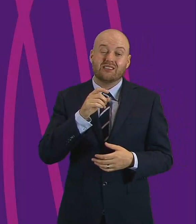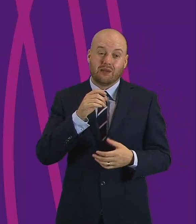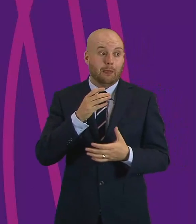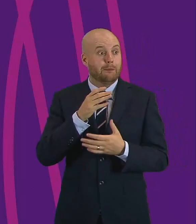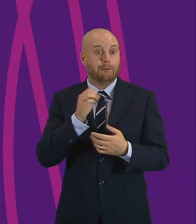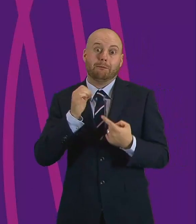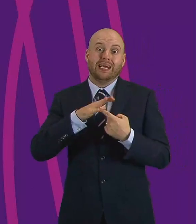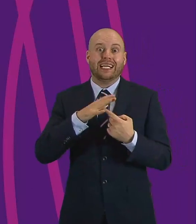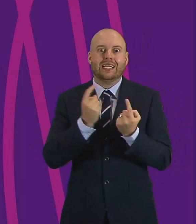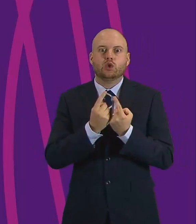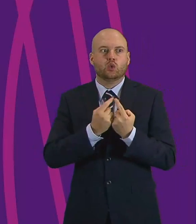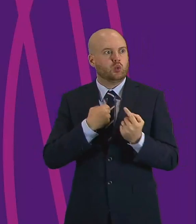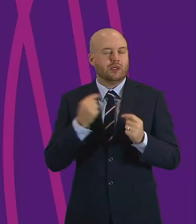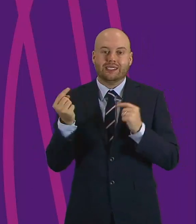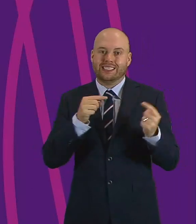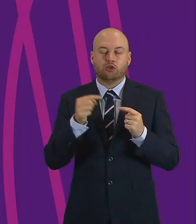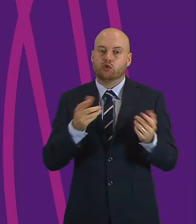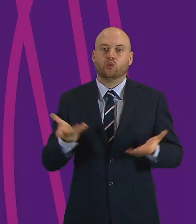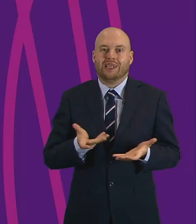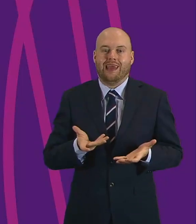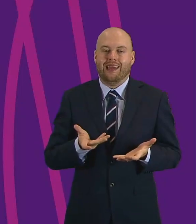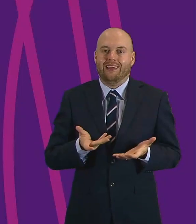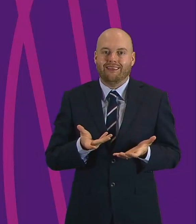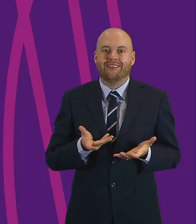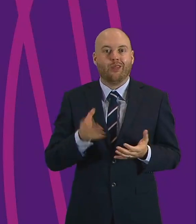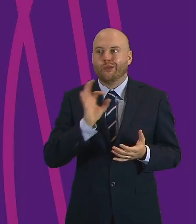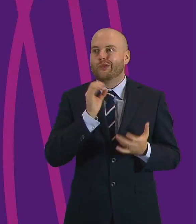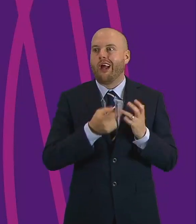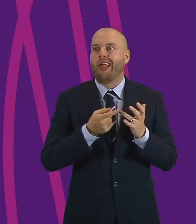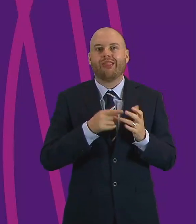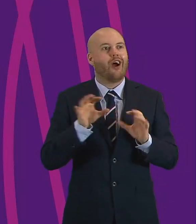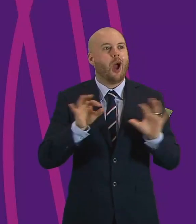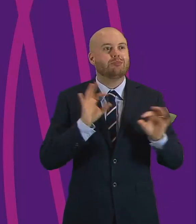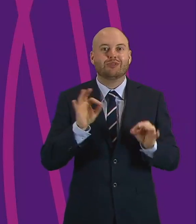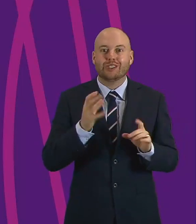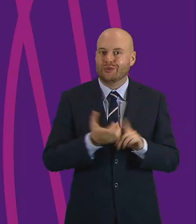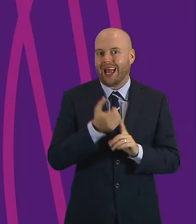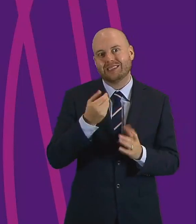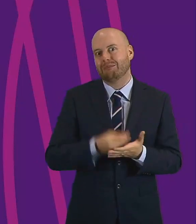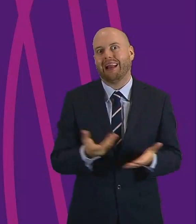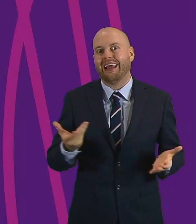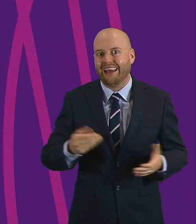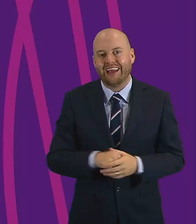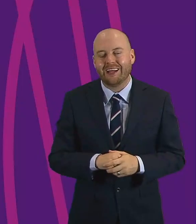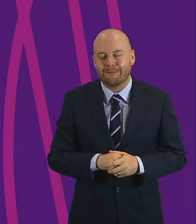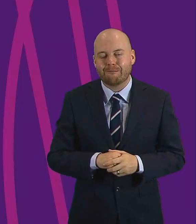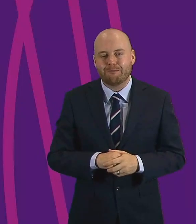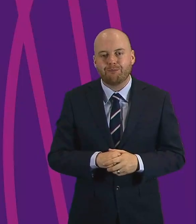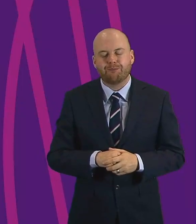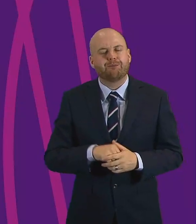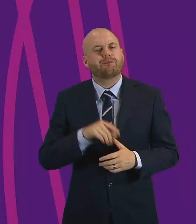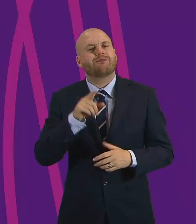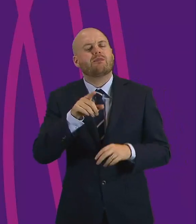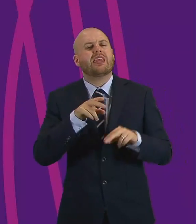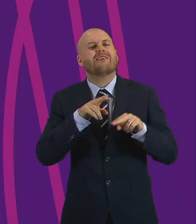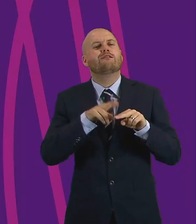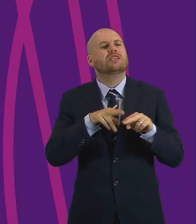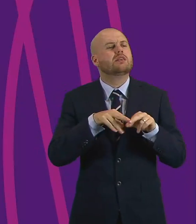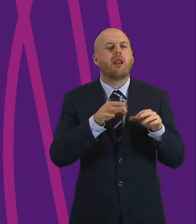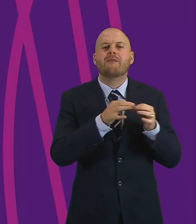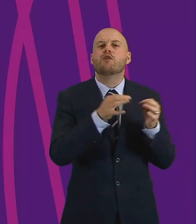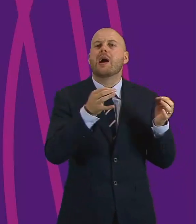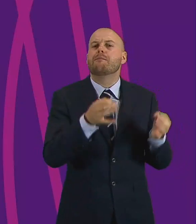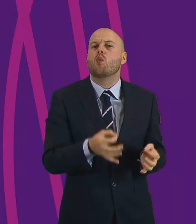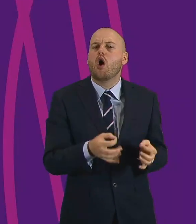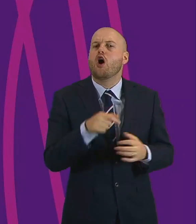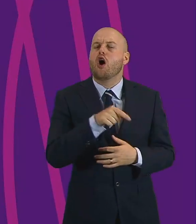been debating today. There have been various points made about the fiscal framework. Some have talked about the fact we should use our